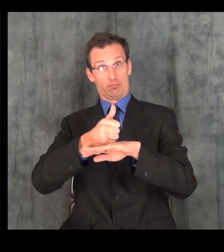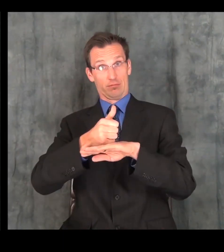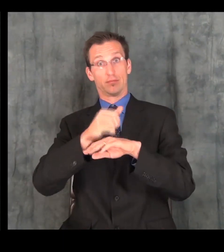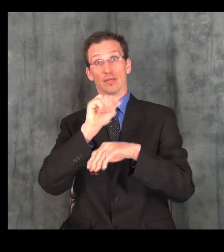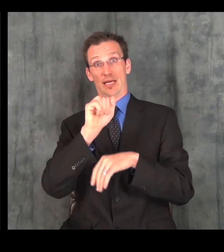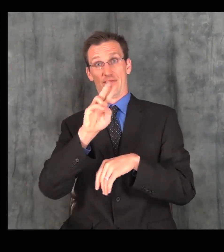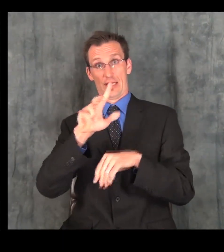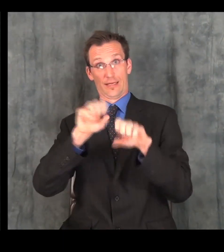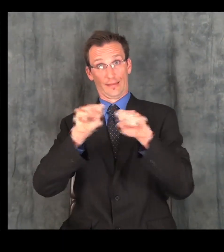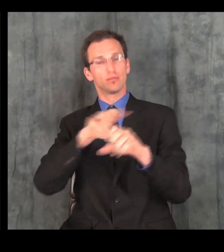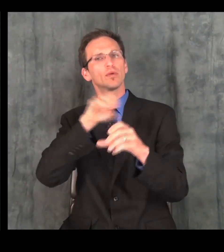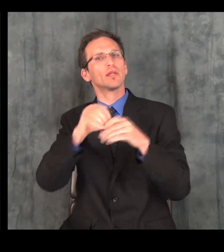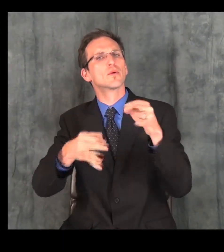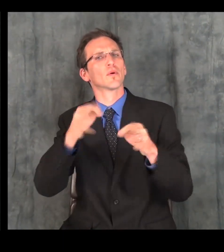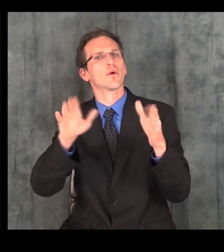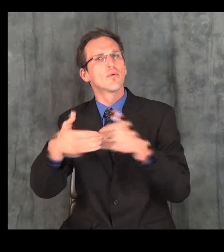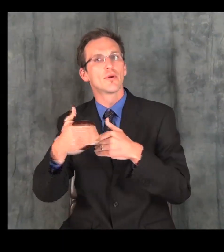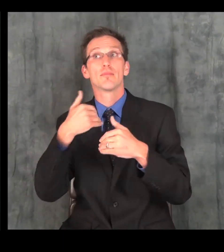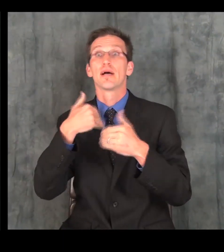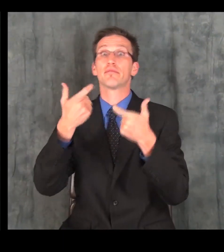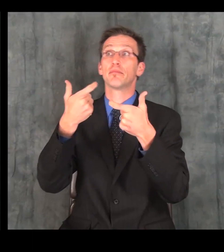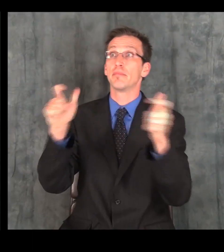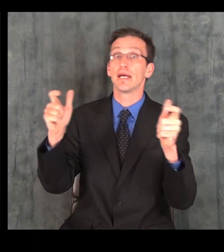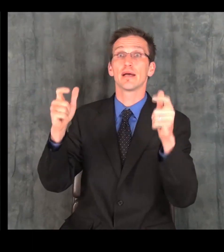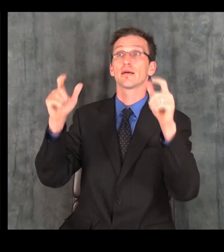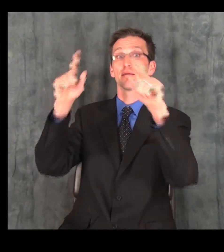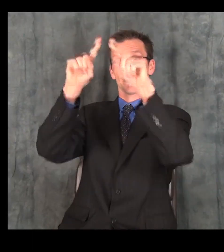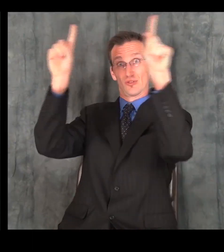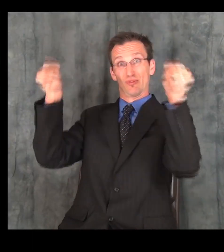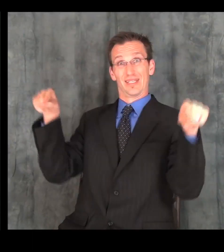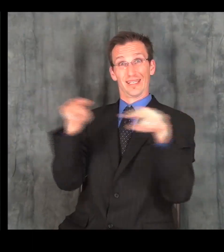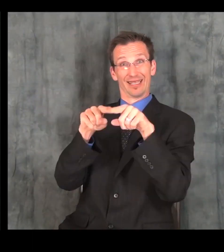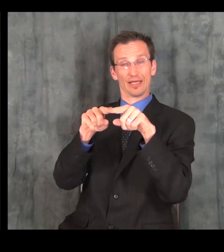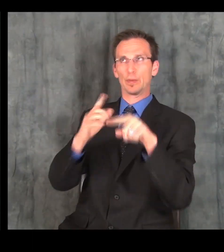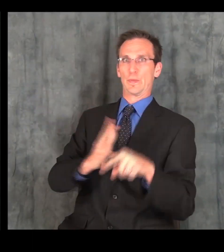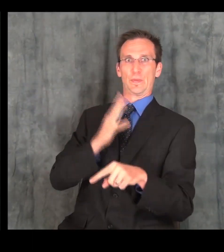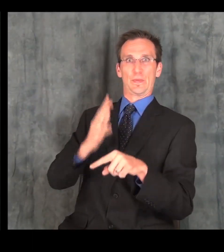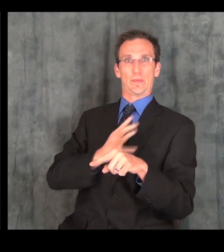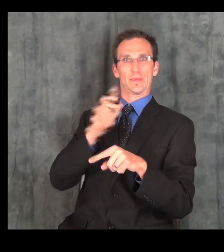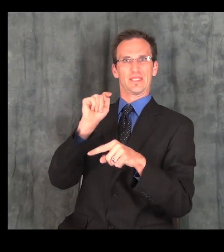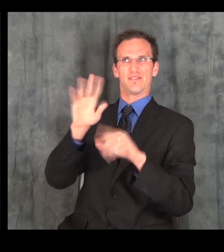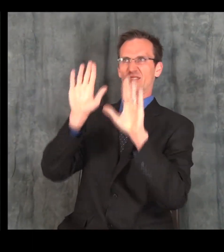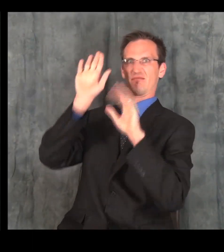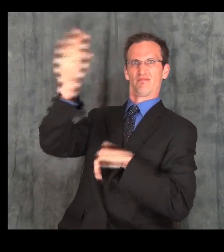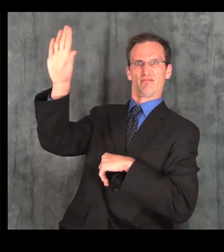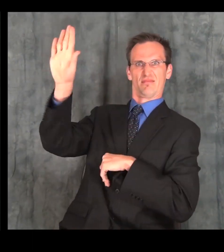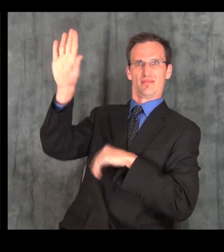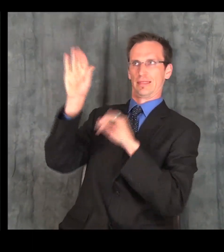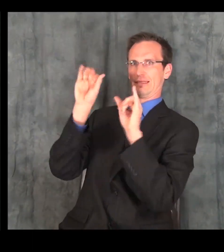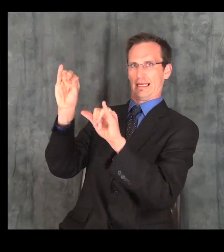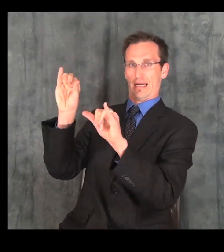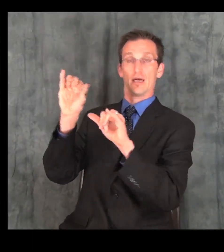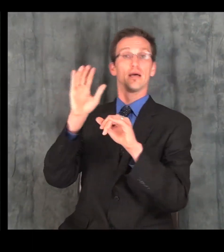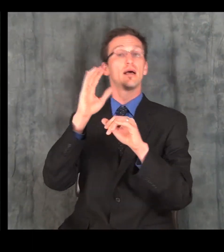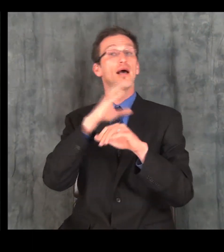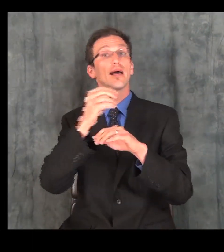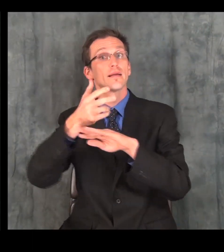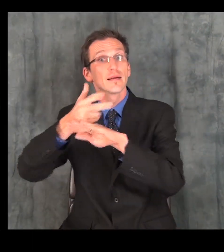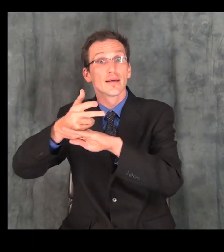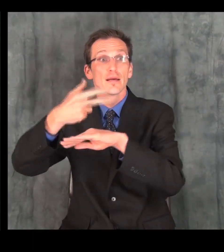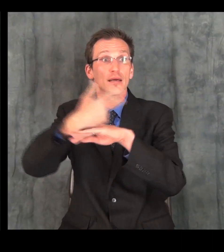you would have a large plasma screen on the wall. You would have fixed cameras. So this was the